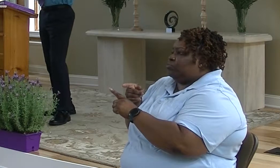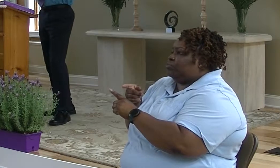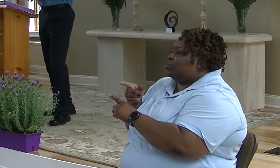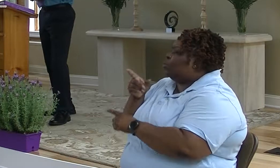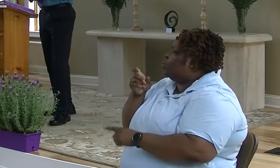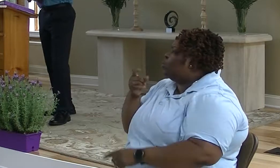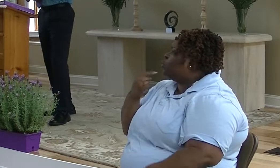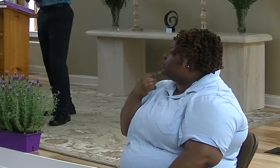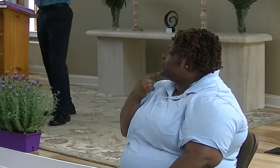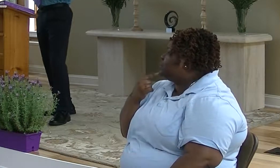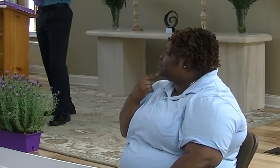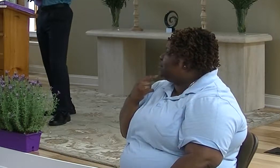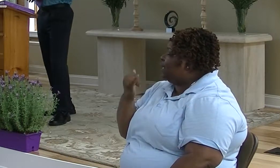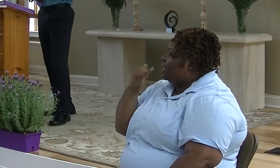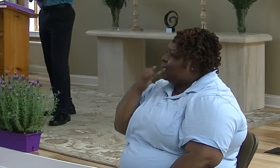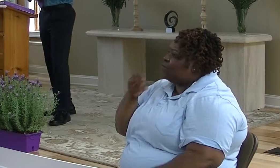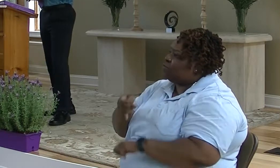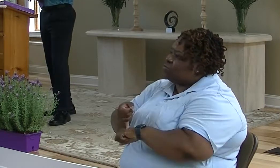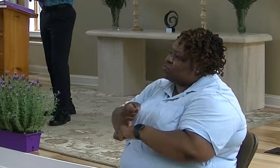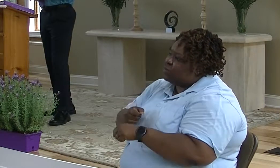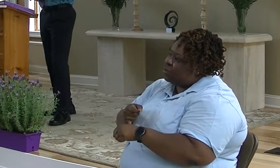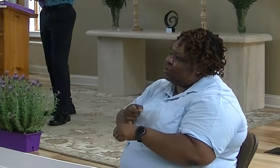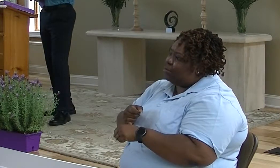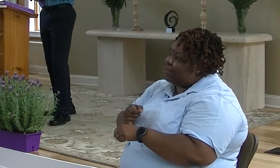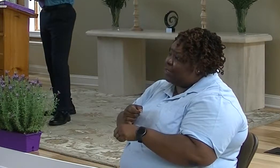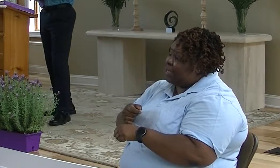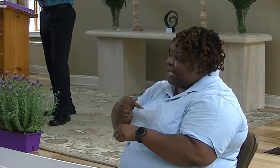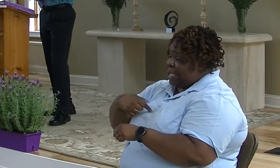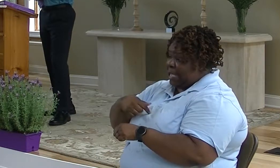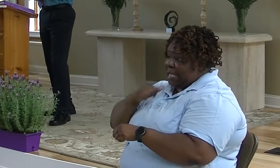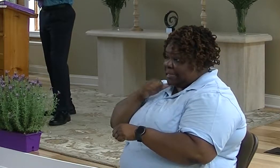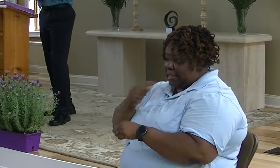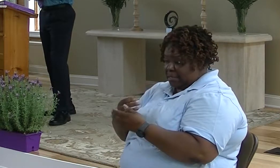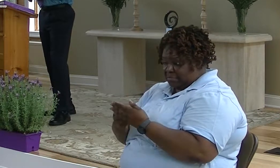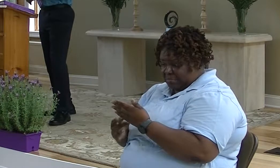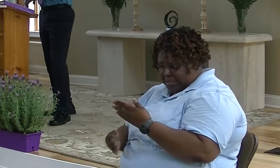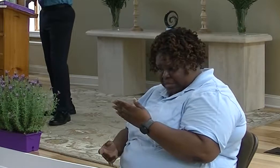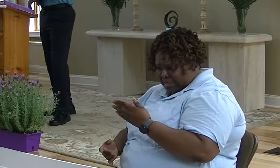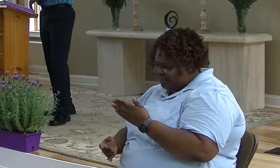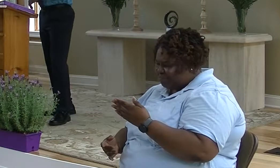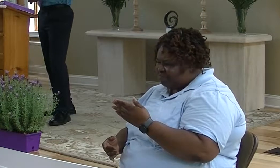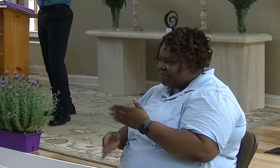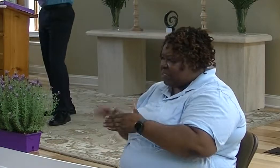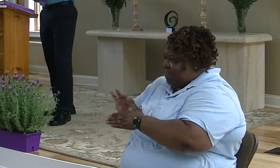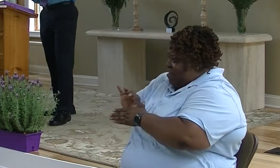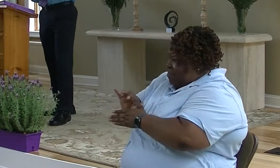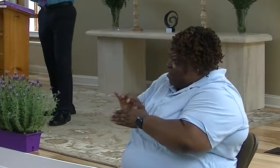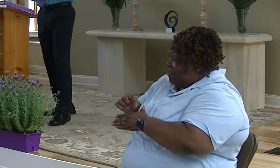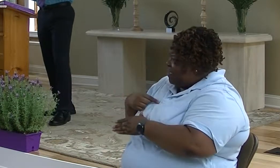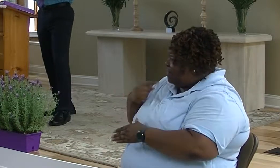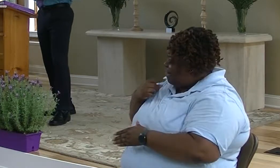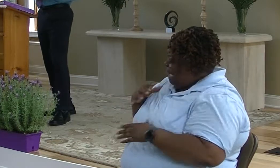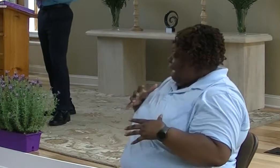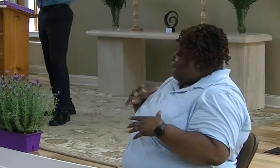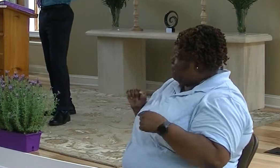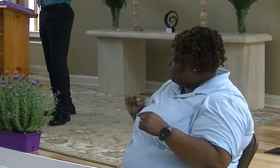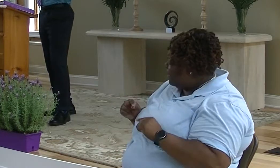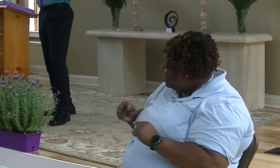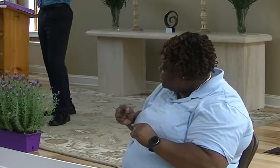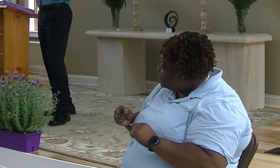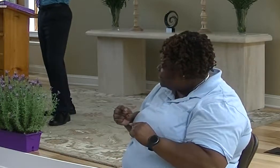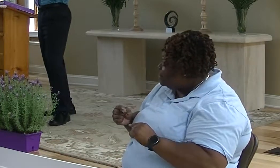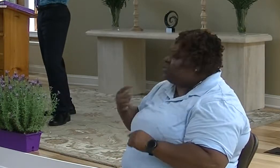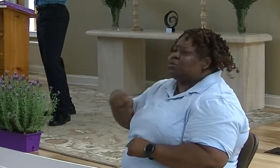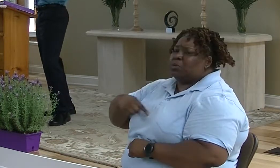Who said, if you cut me, do I not bleed? If you pinch me, do I not ow? Right?